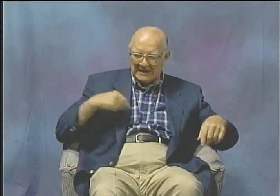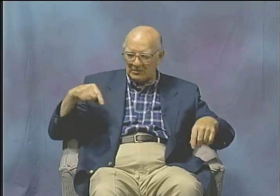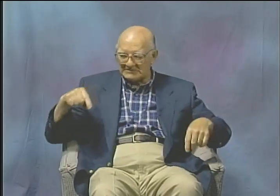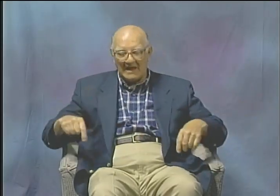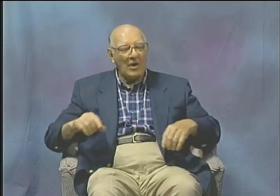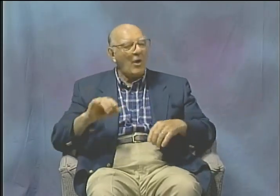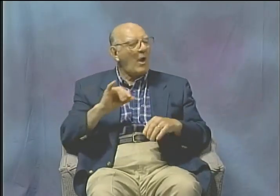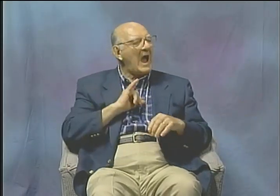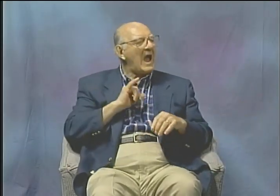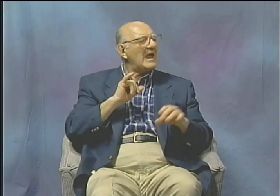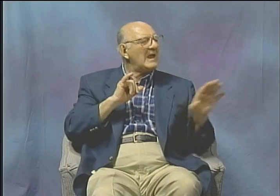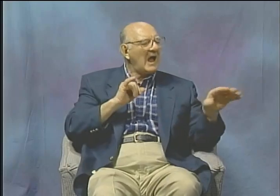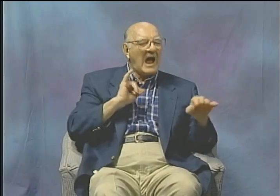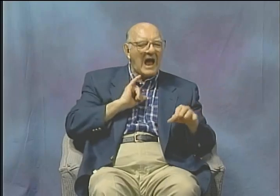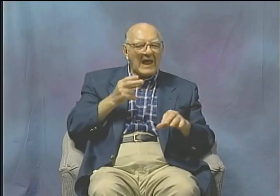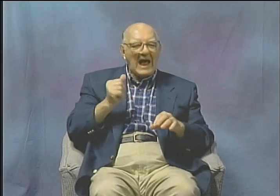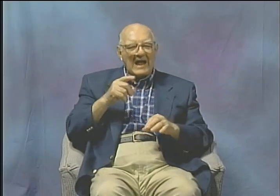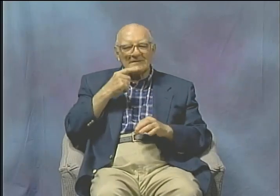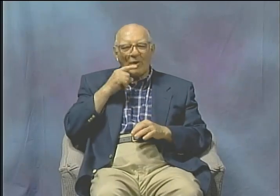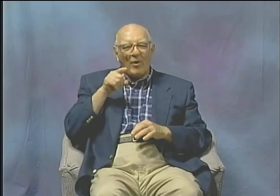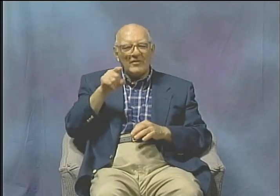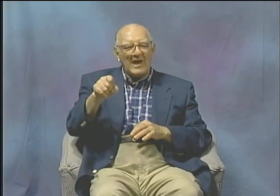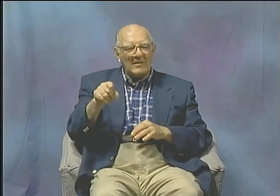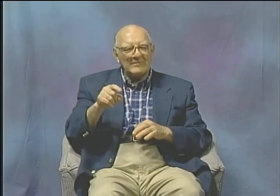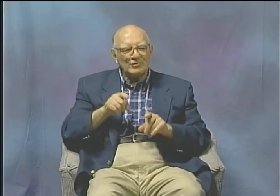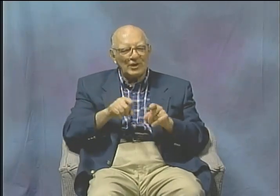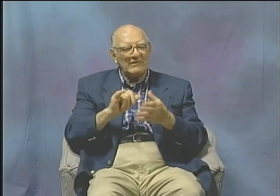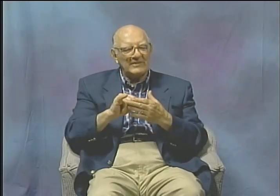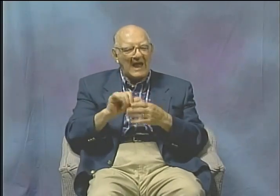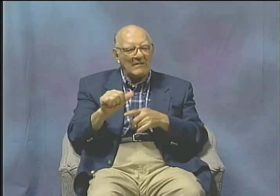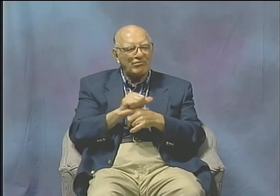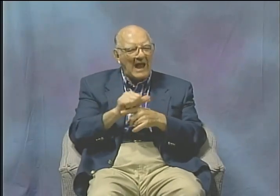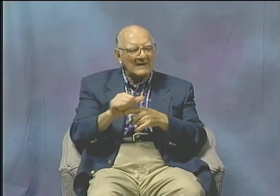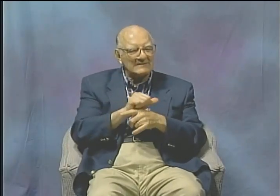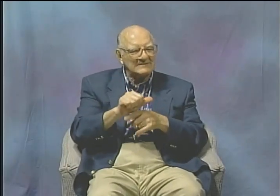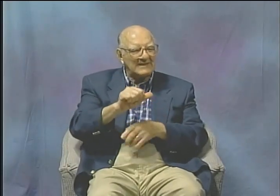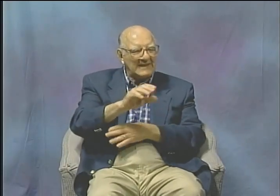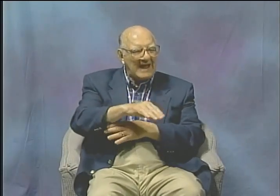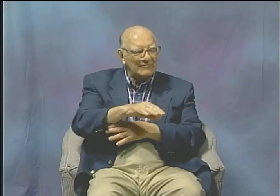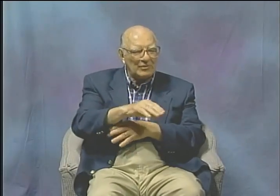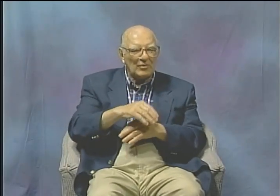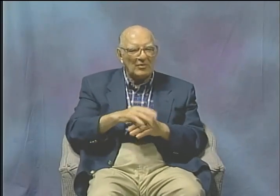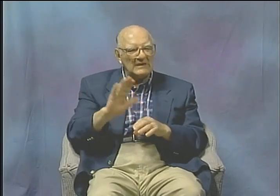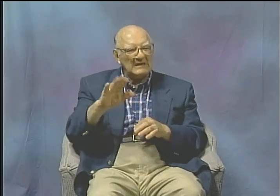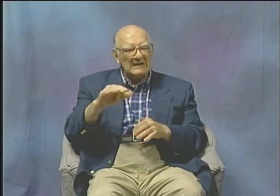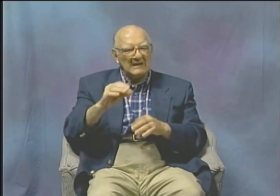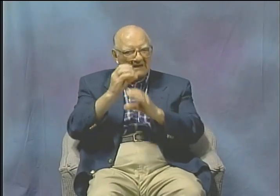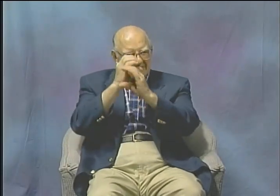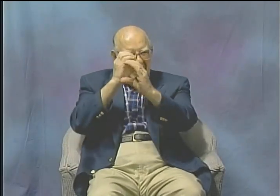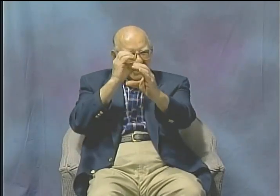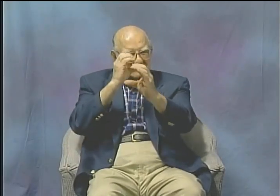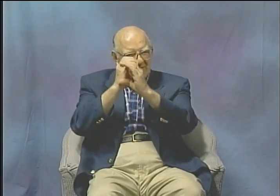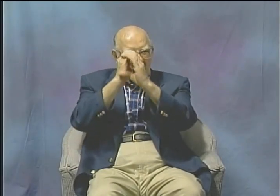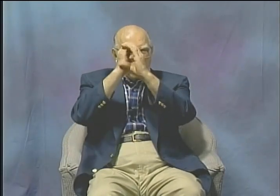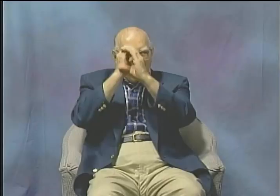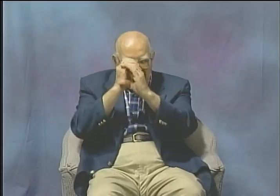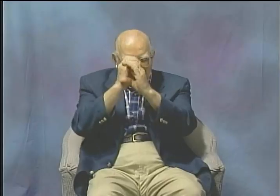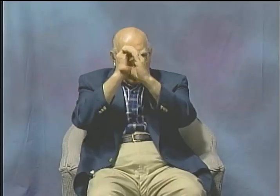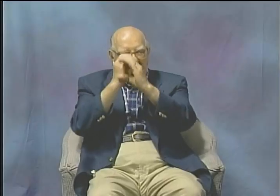was there. Well, I had told them during that practice in the afternoon, a telescope